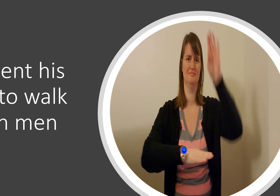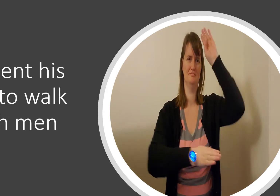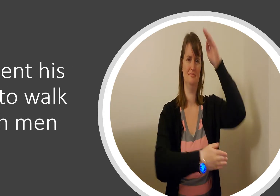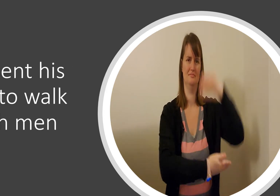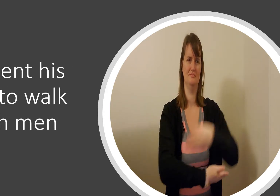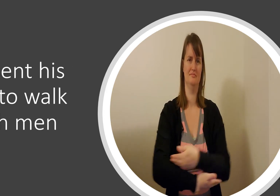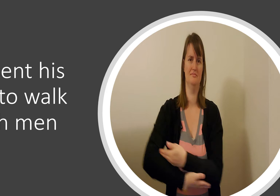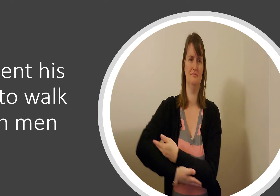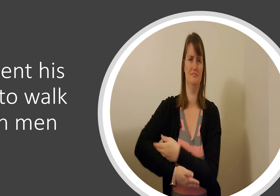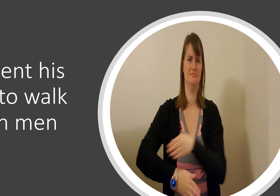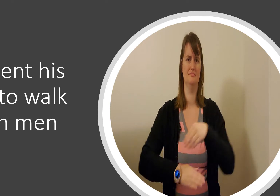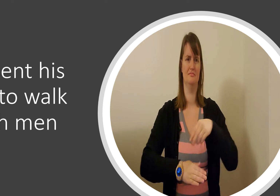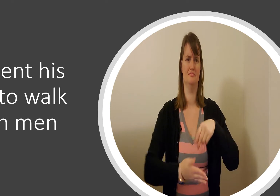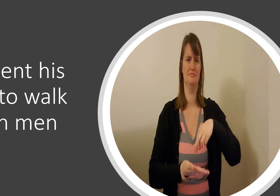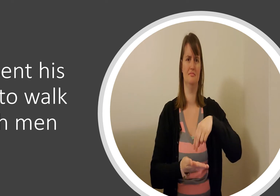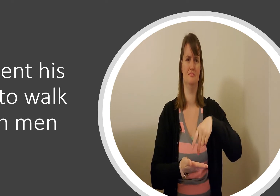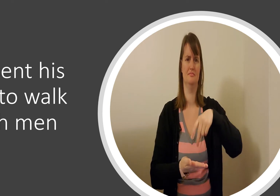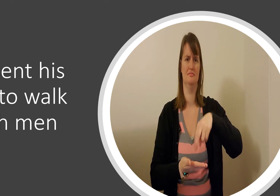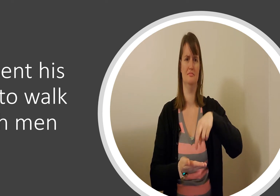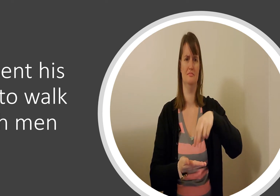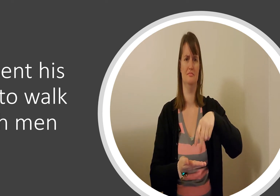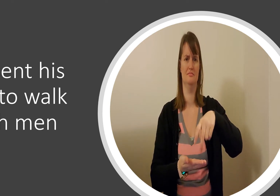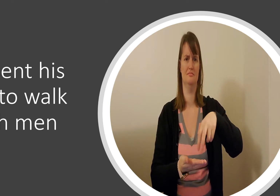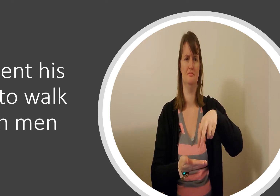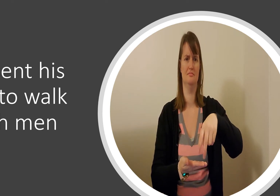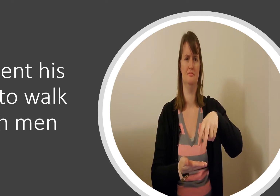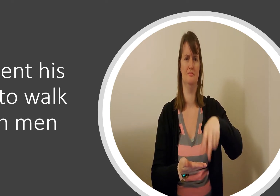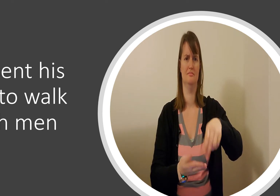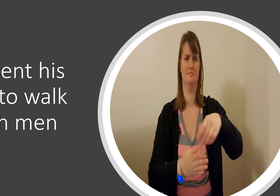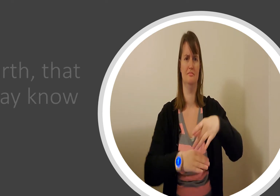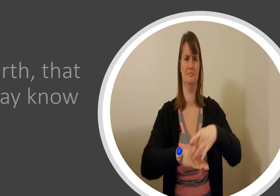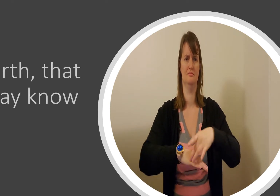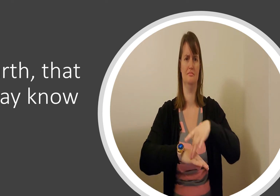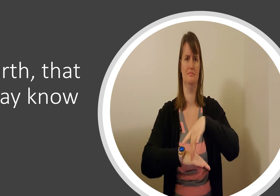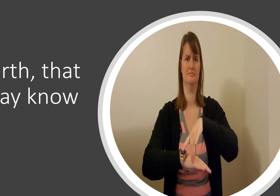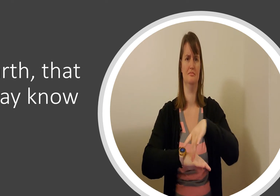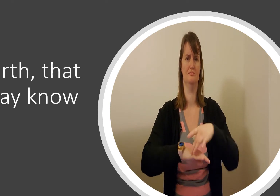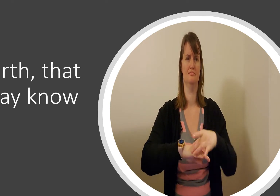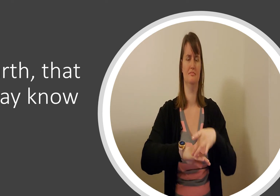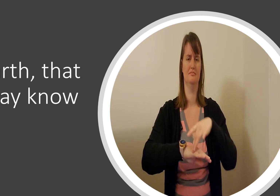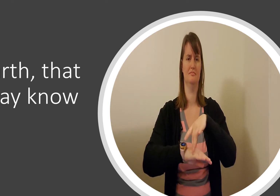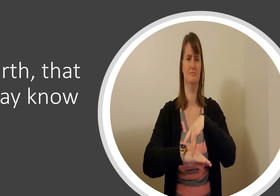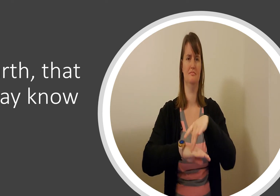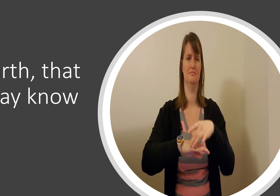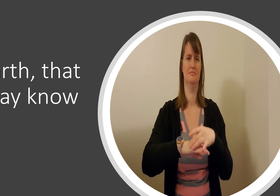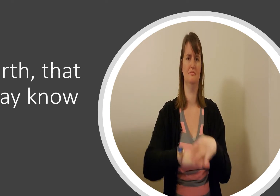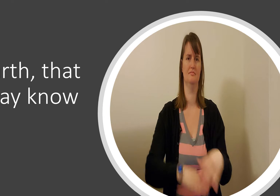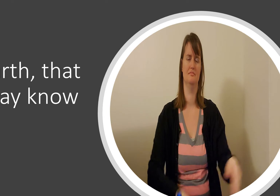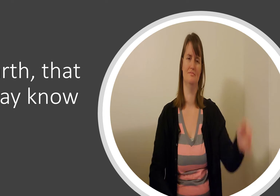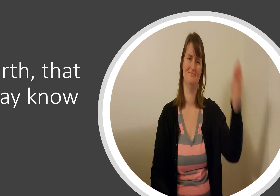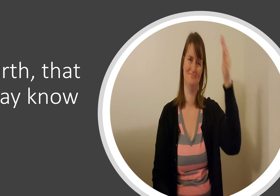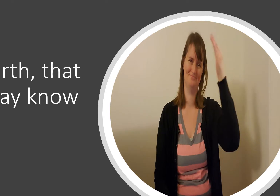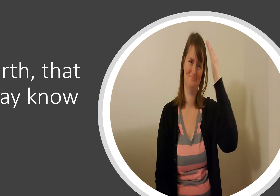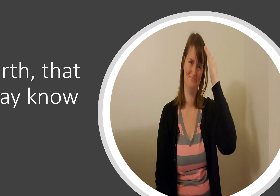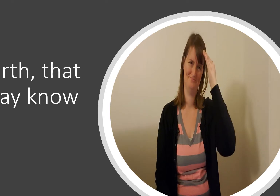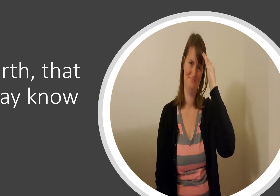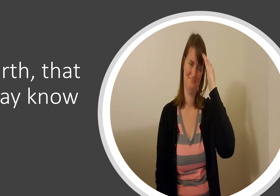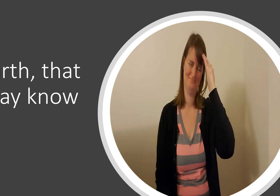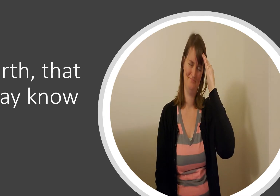He sent His Son to walk with men on earth, that we